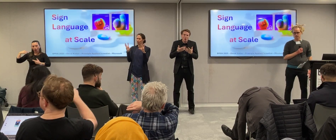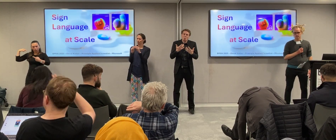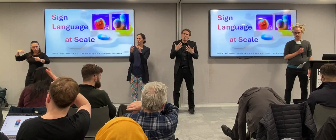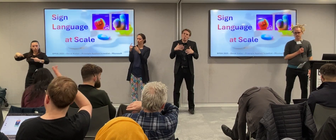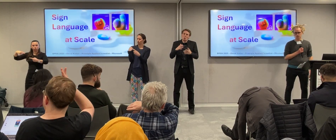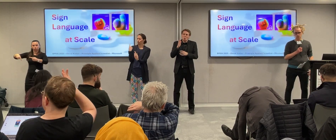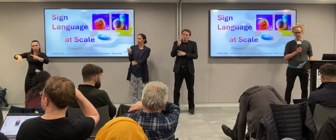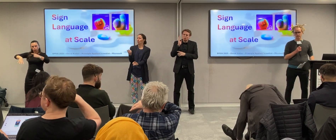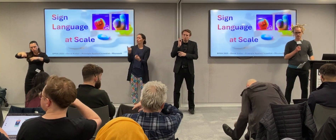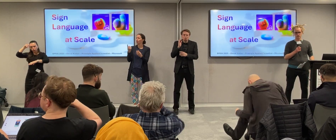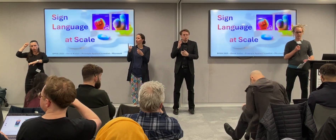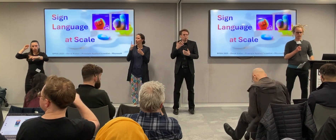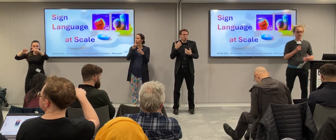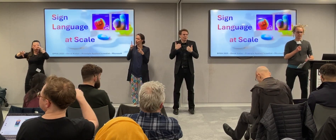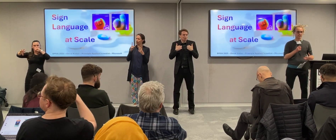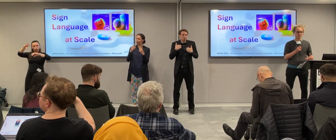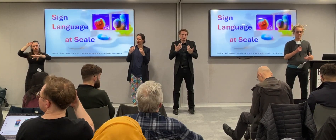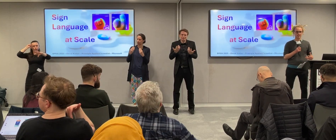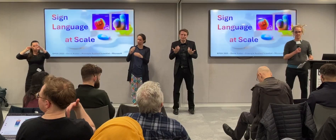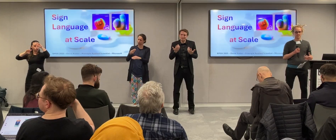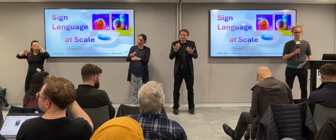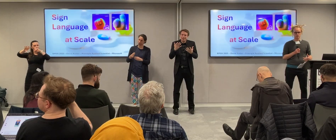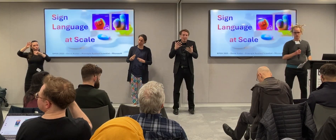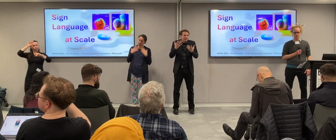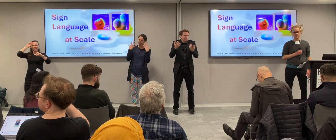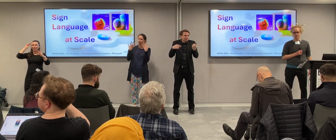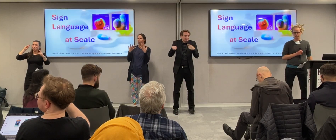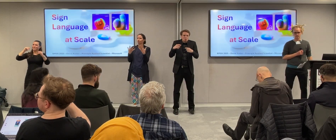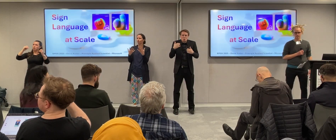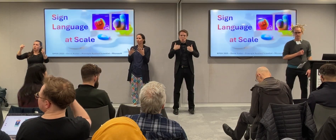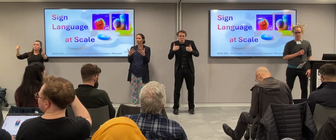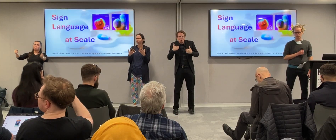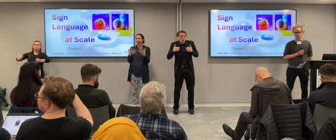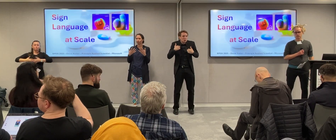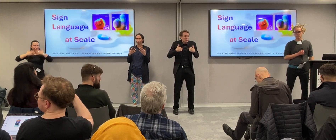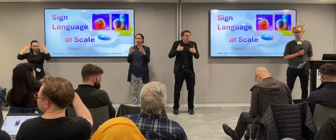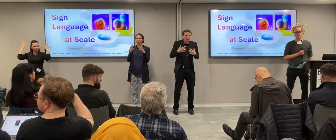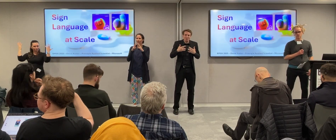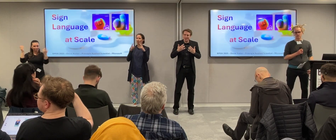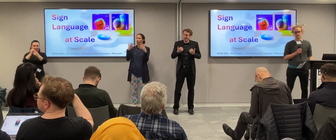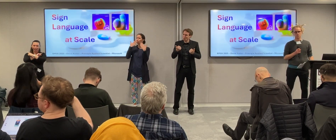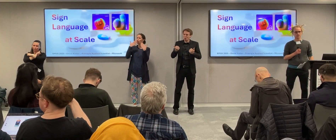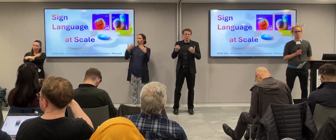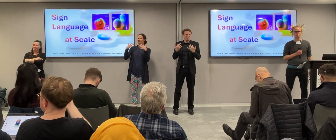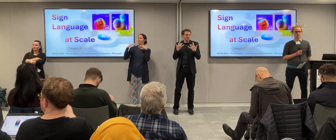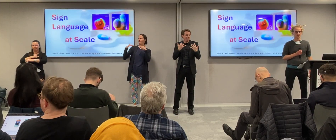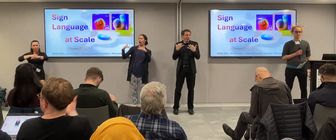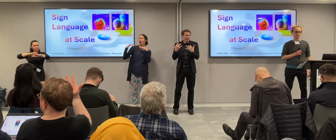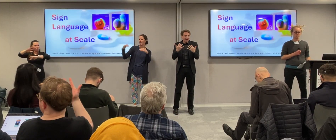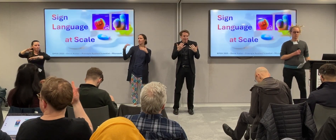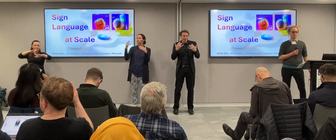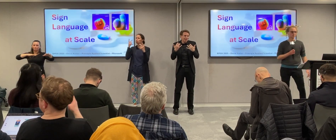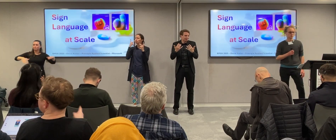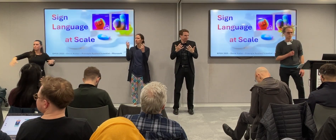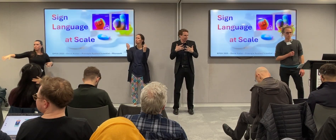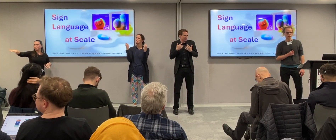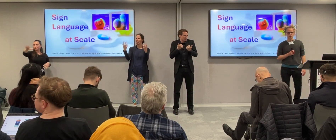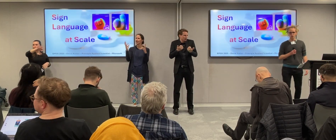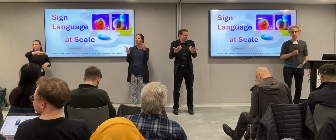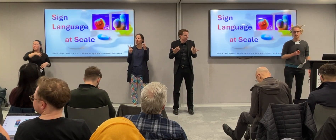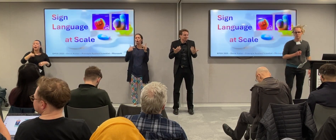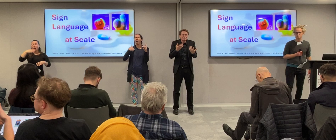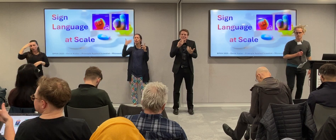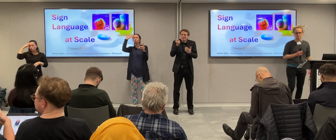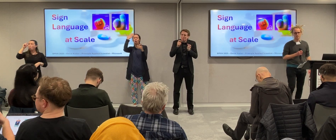and it's so energetic. It gives me really like a very good vibe to see so many people, some of whom I